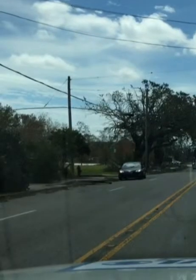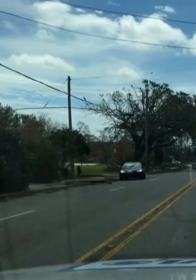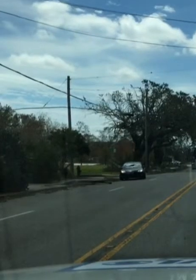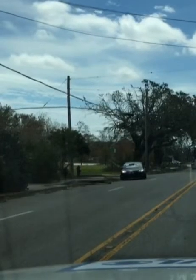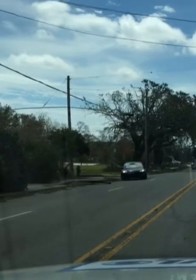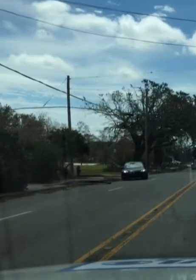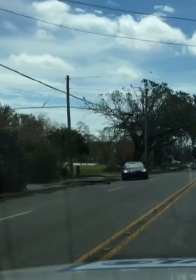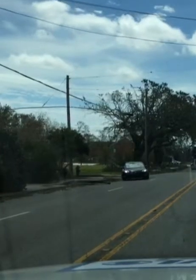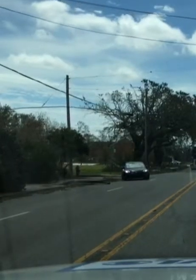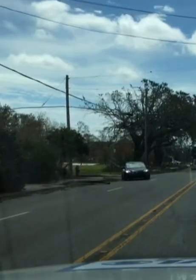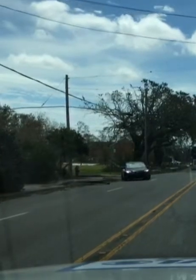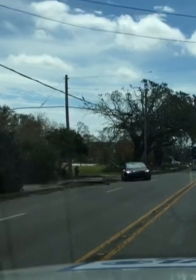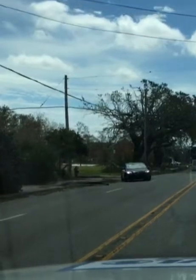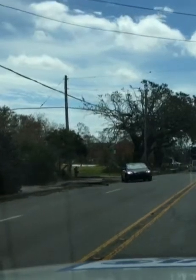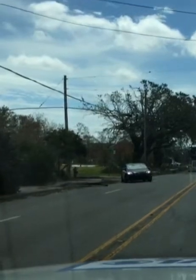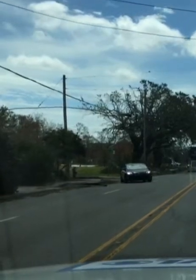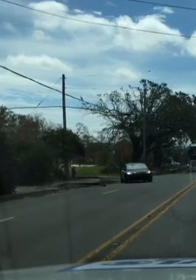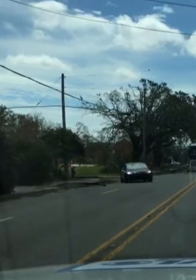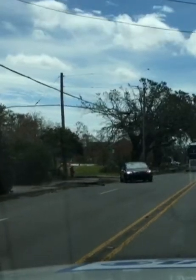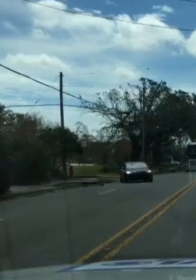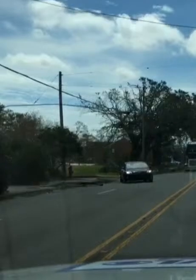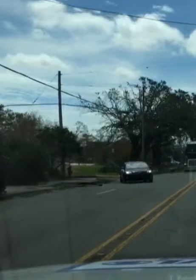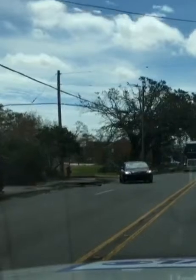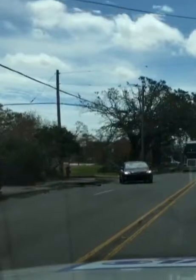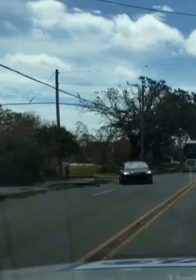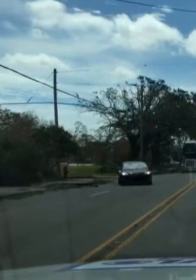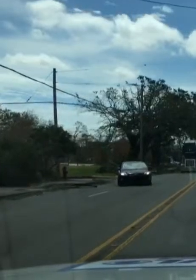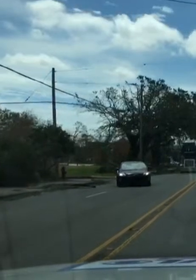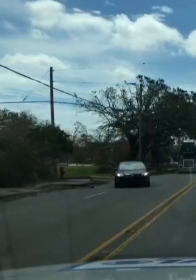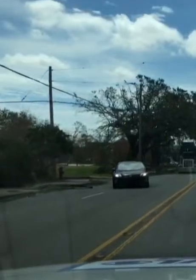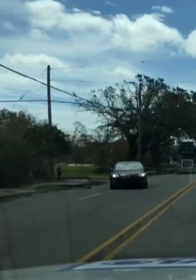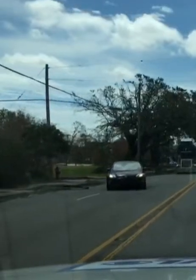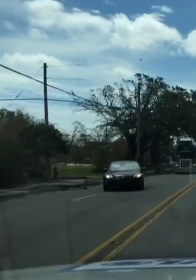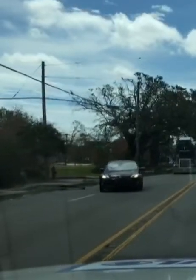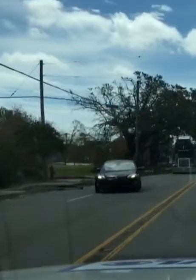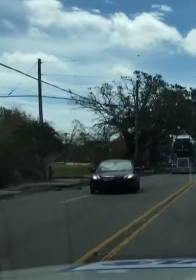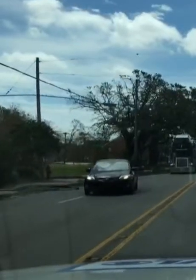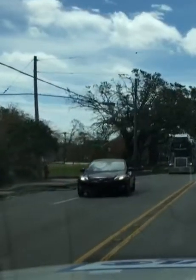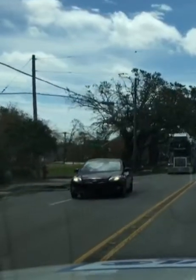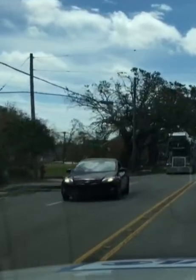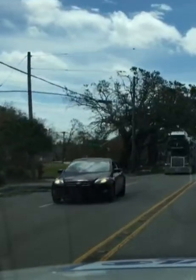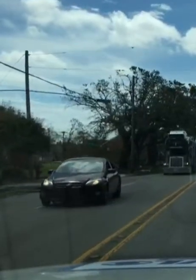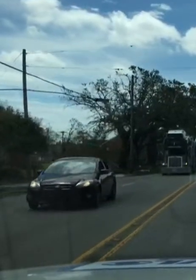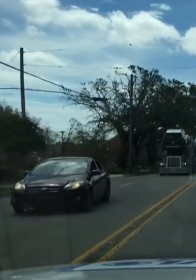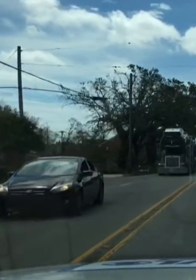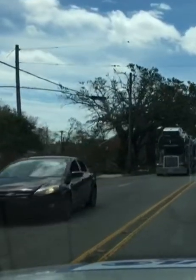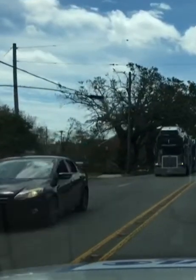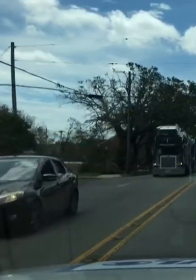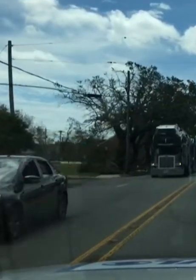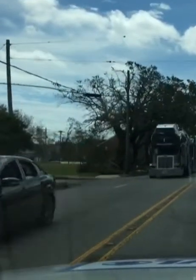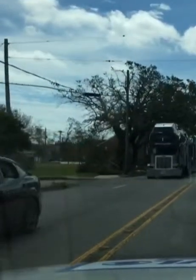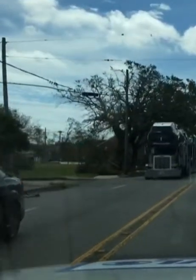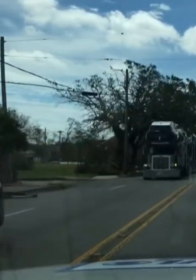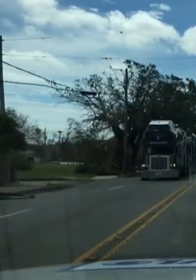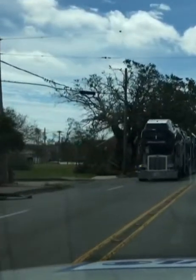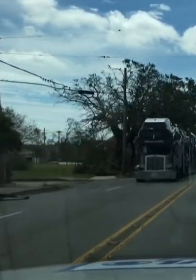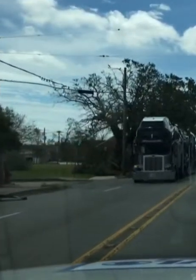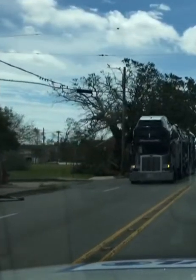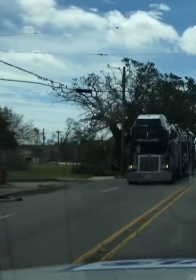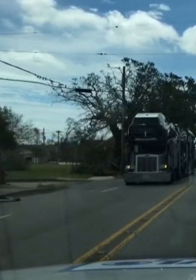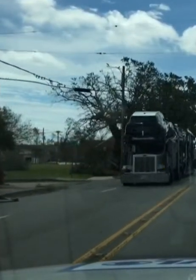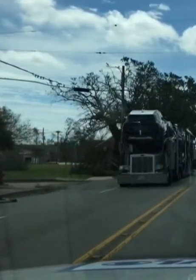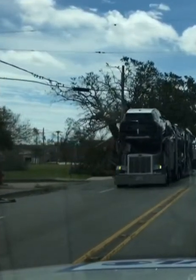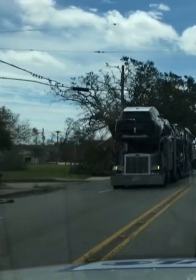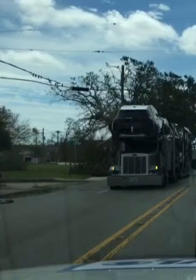after Katrina, because the city was so empty. It was also flooded, but there is a good amount of people on the road right